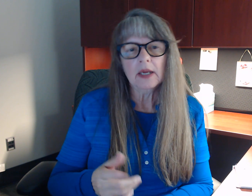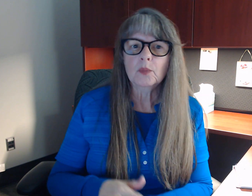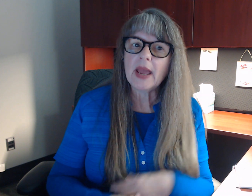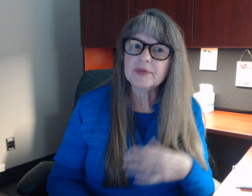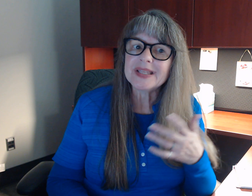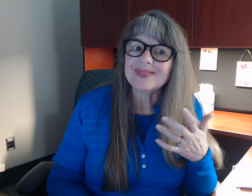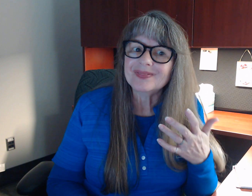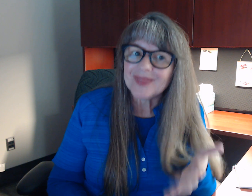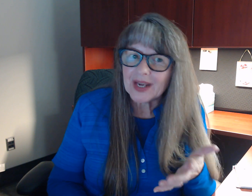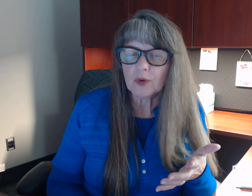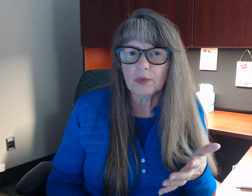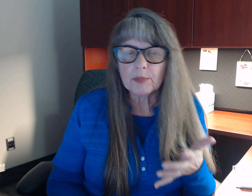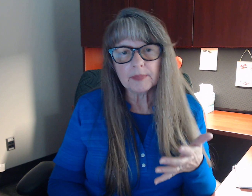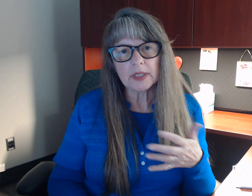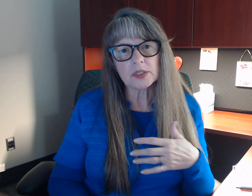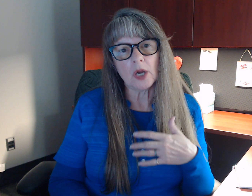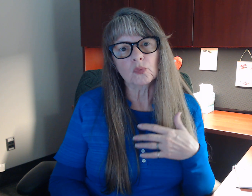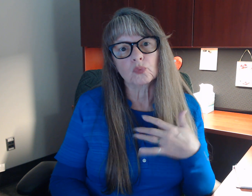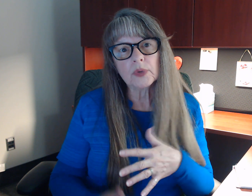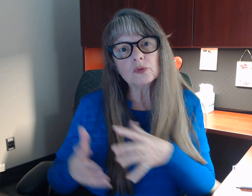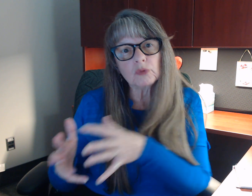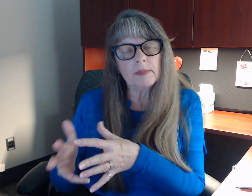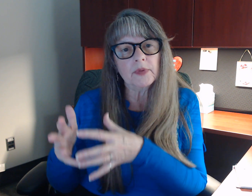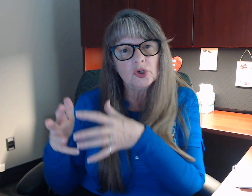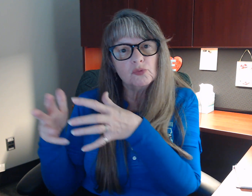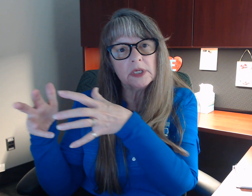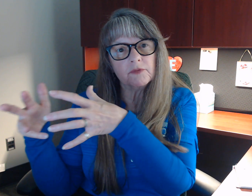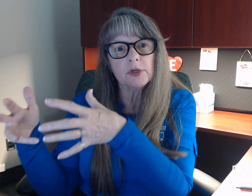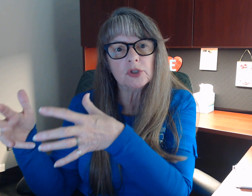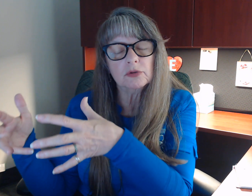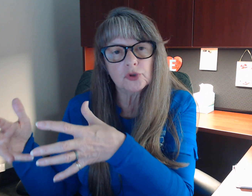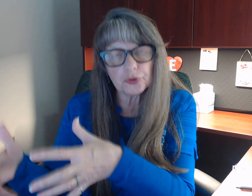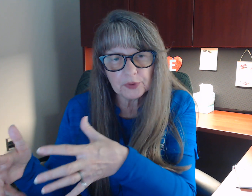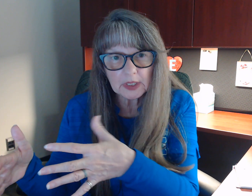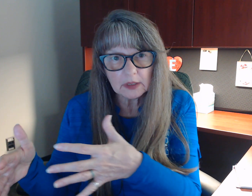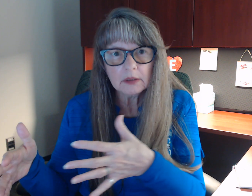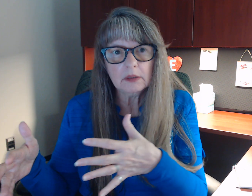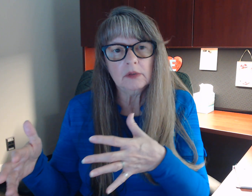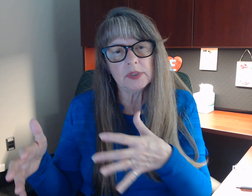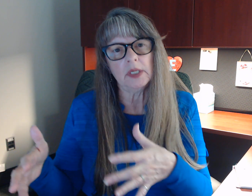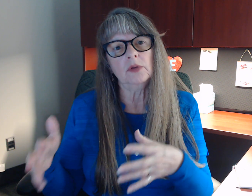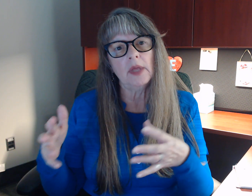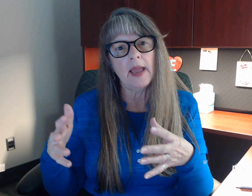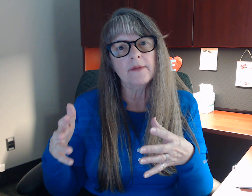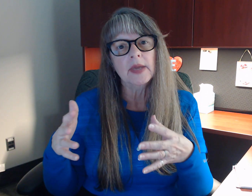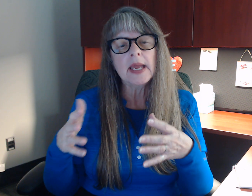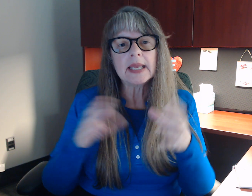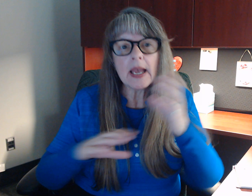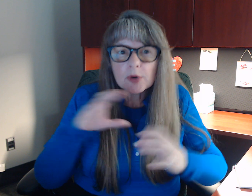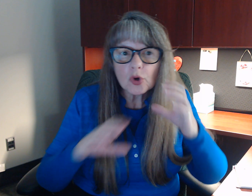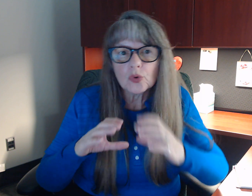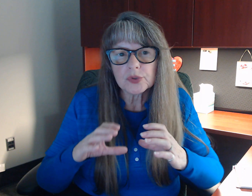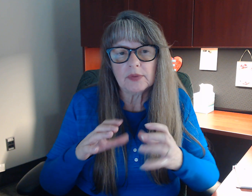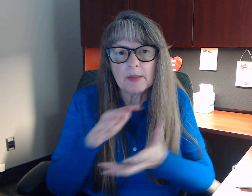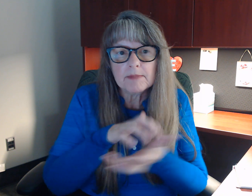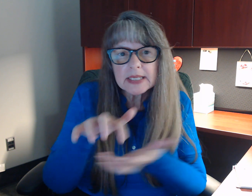We have synthetic rubber, but it's not real rubber that you would get from a tree. You see, they have chemicals that they mix